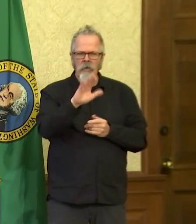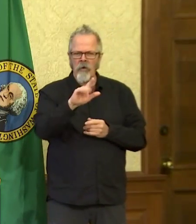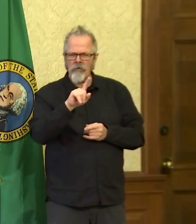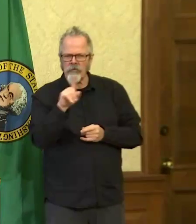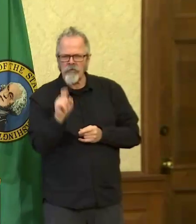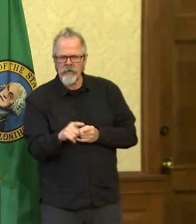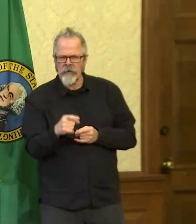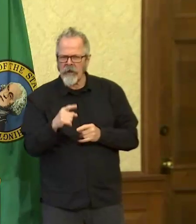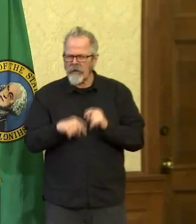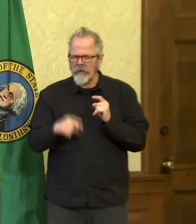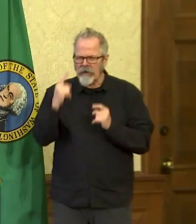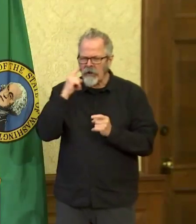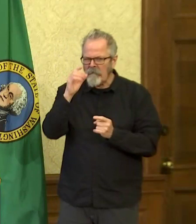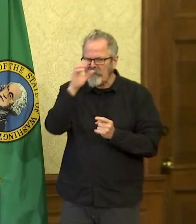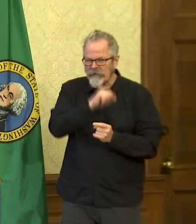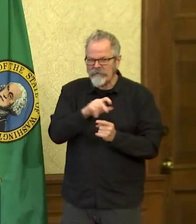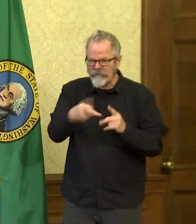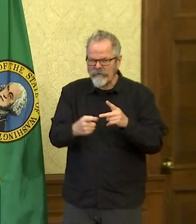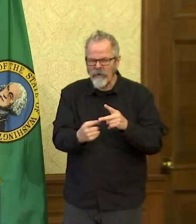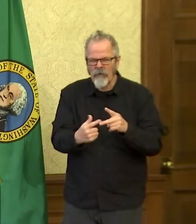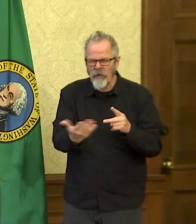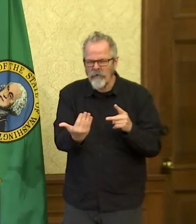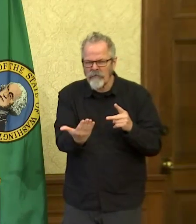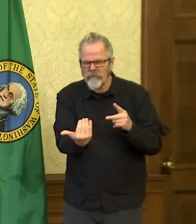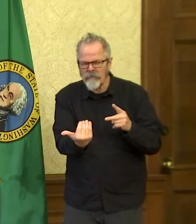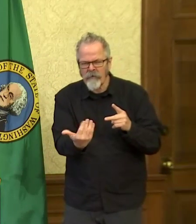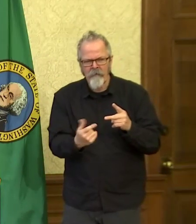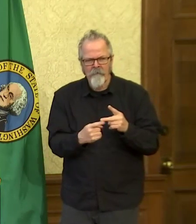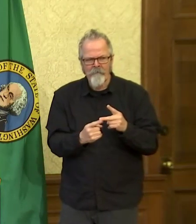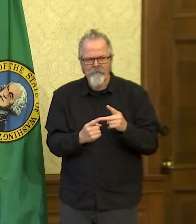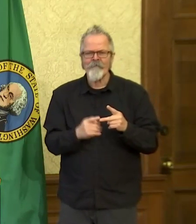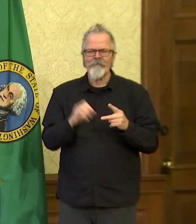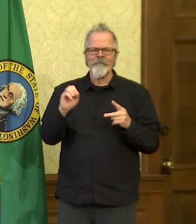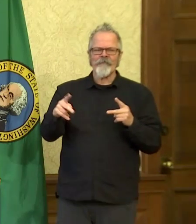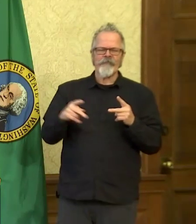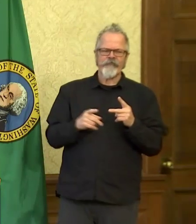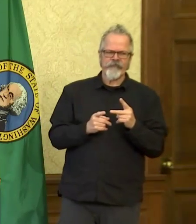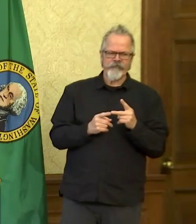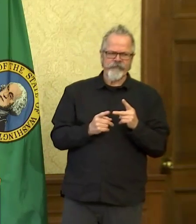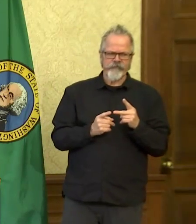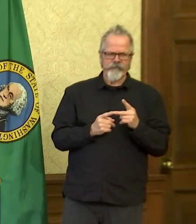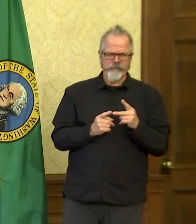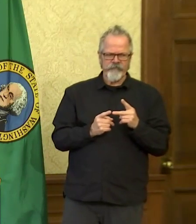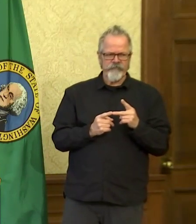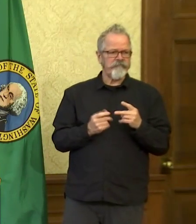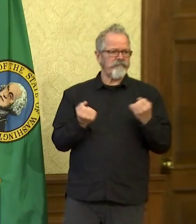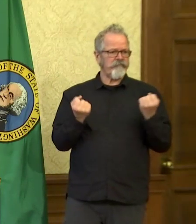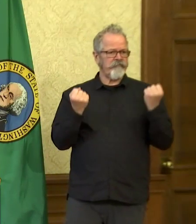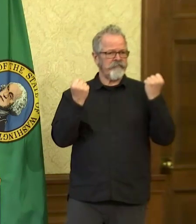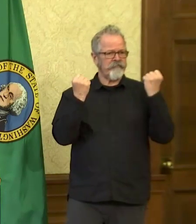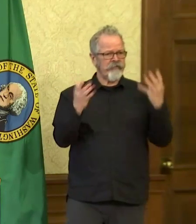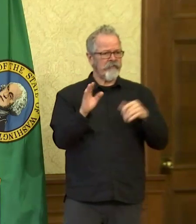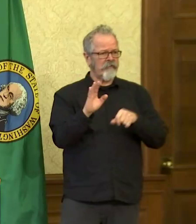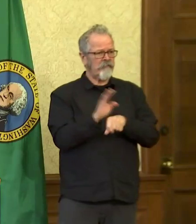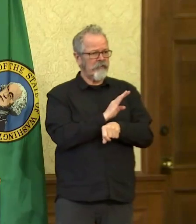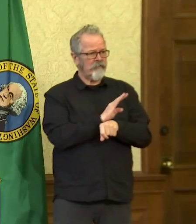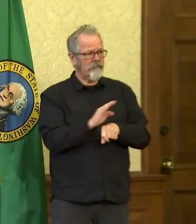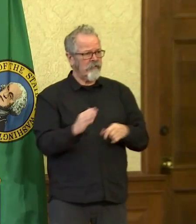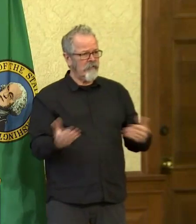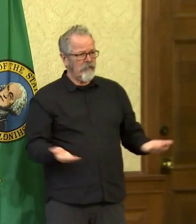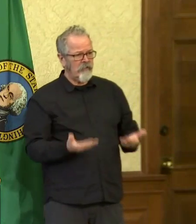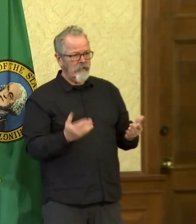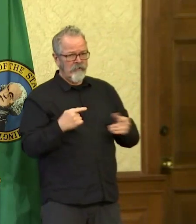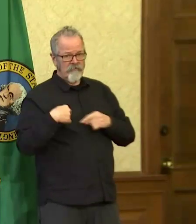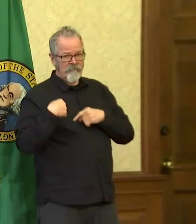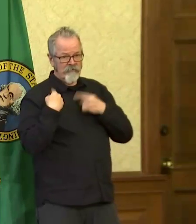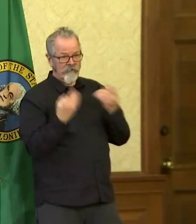Sorry about that. Large and small businesses in the state would like their own chance to have a safety plan, something like you have here with